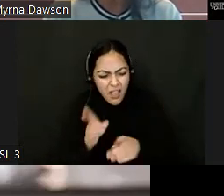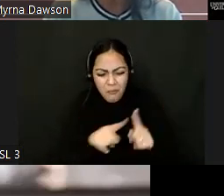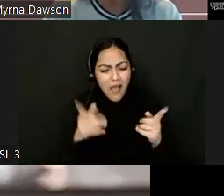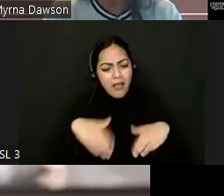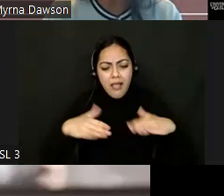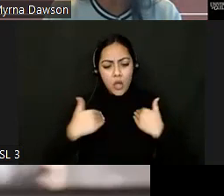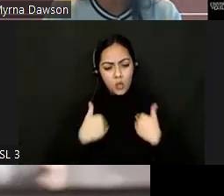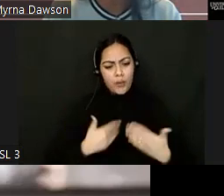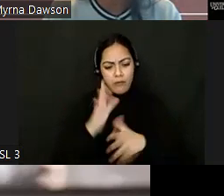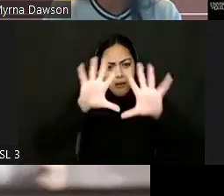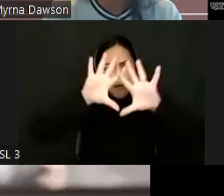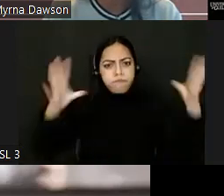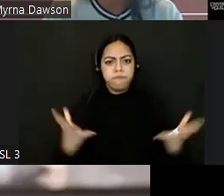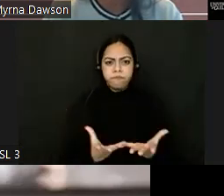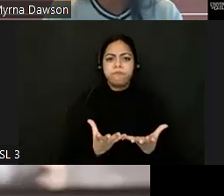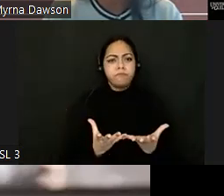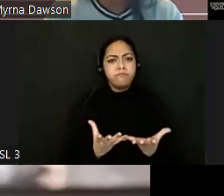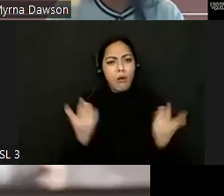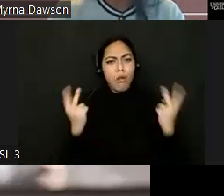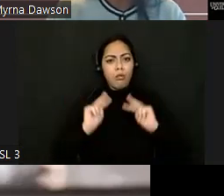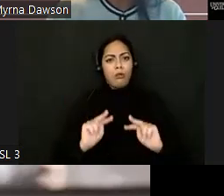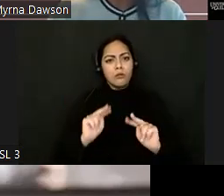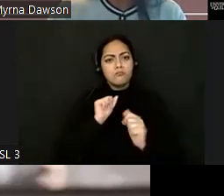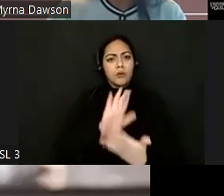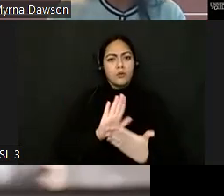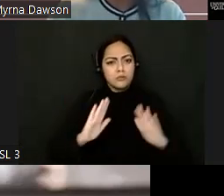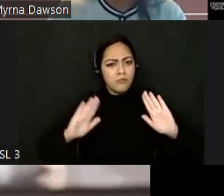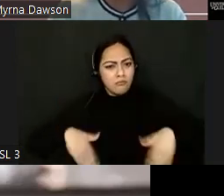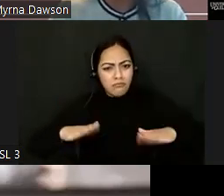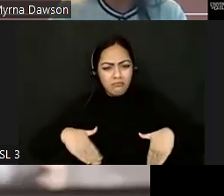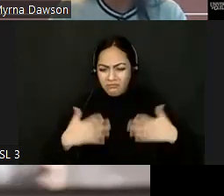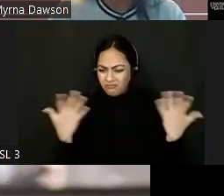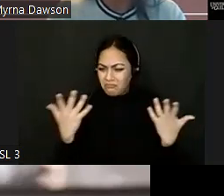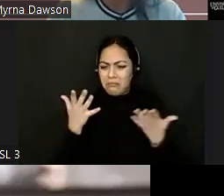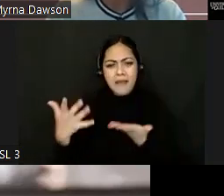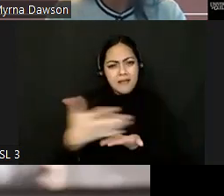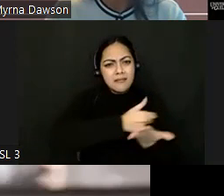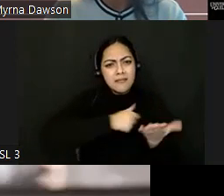legal framework and comparable data collection.